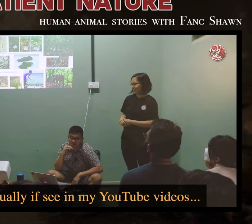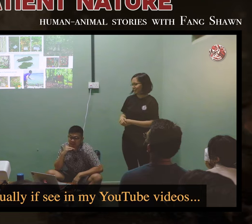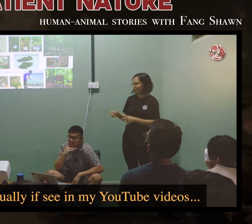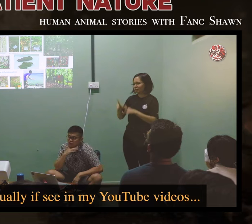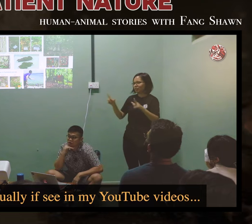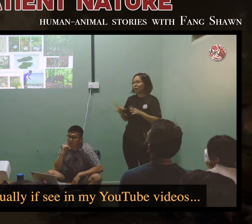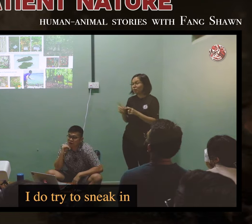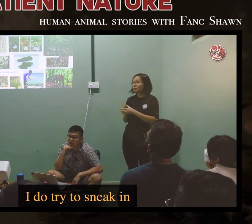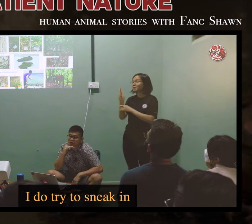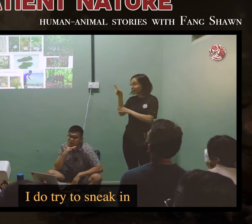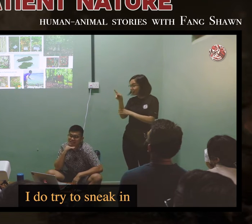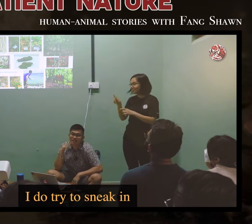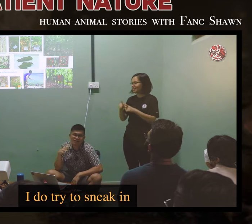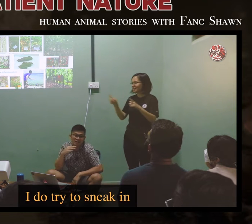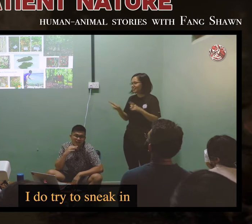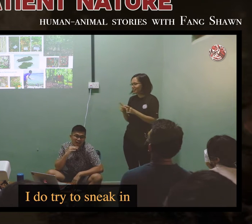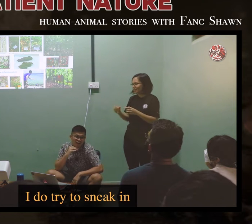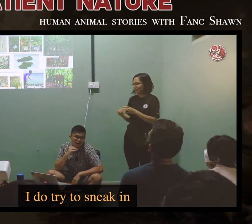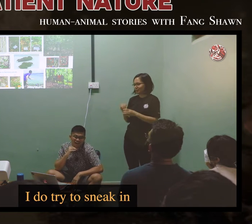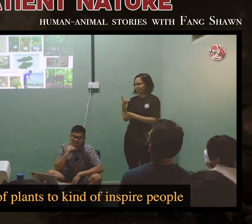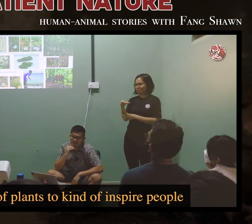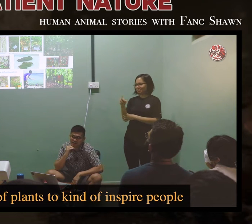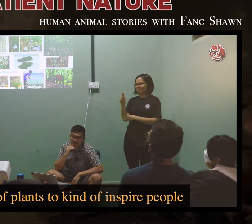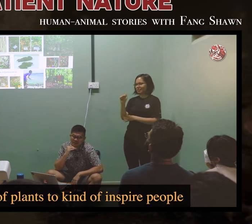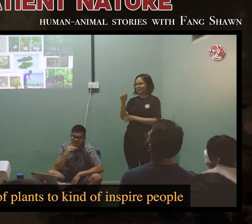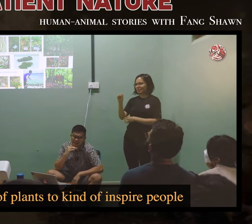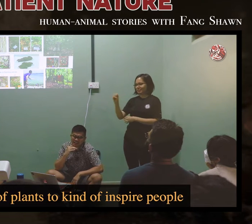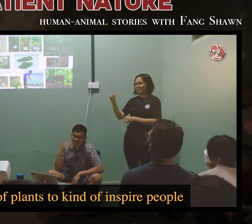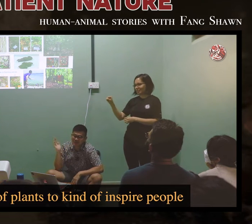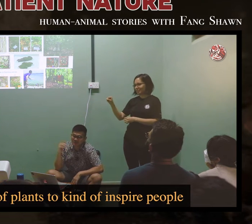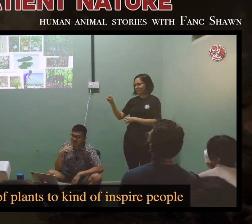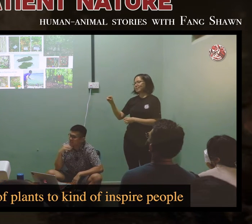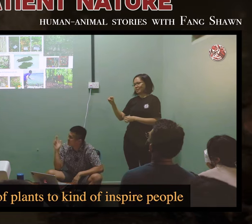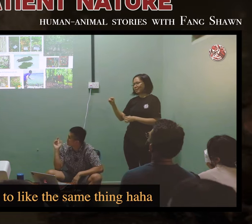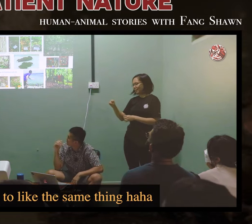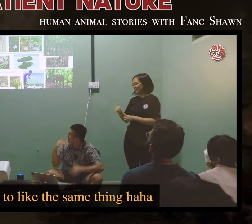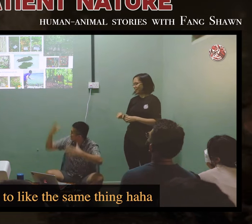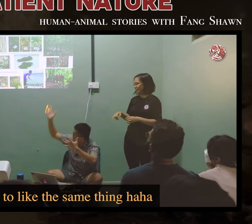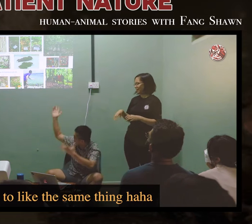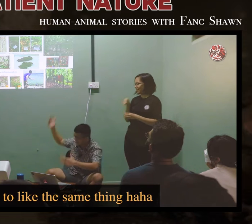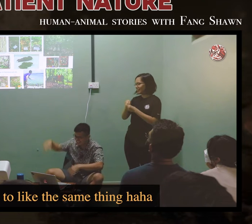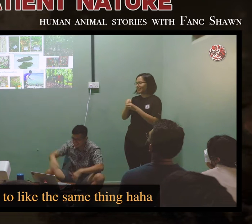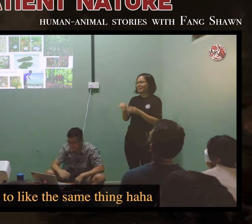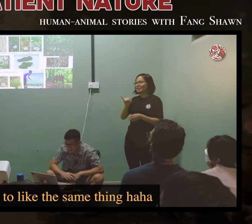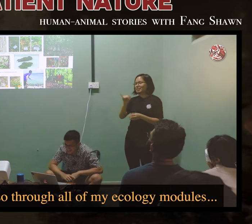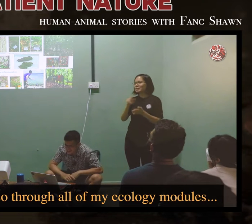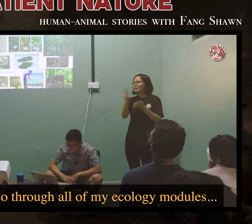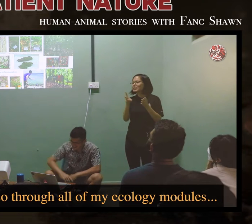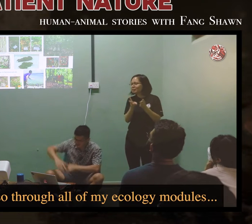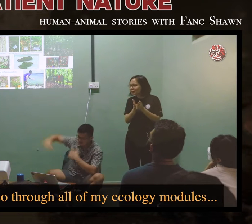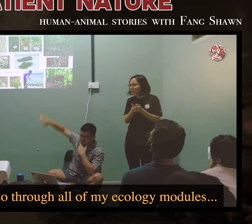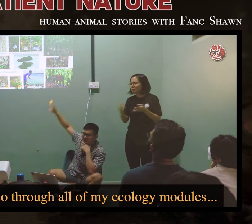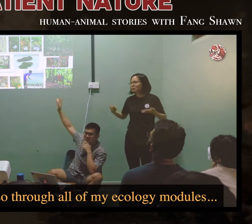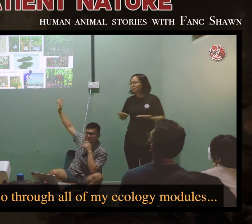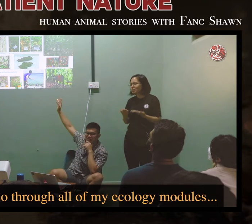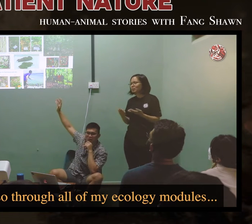if you see in my YouTube video, I do try to sneak in lots of plants to kind of inspire people to like the same thing. but yeah,